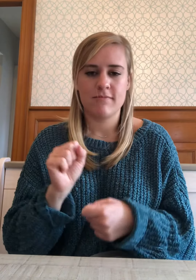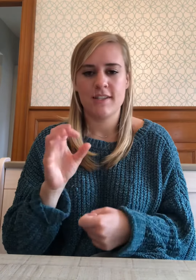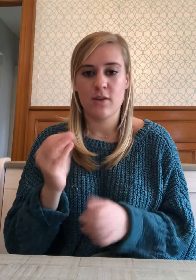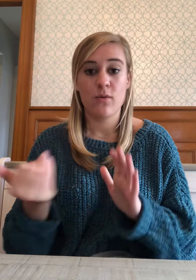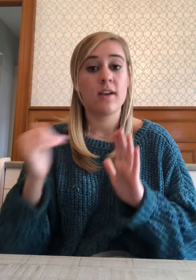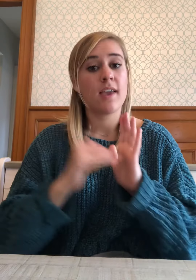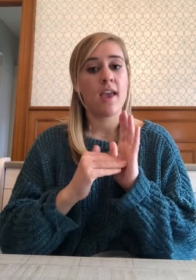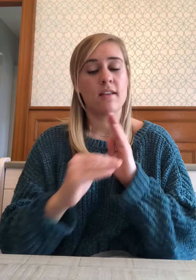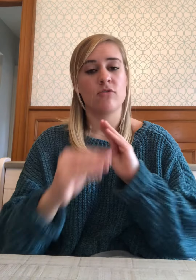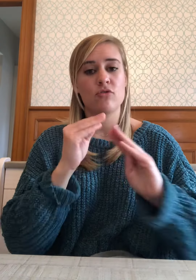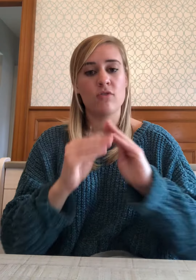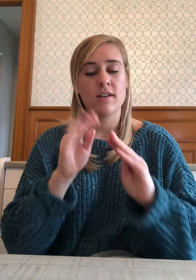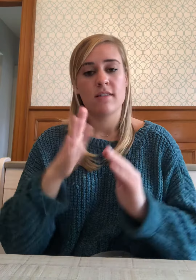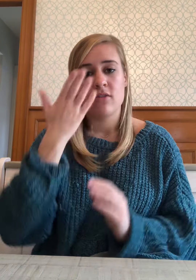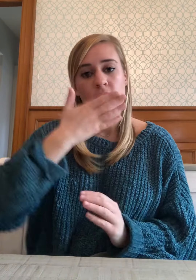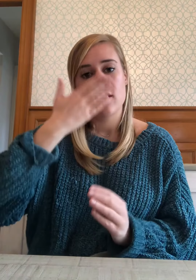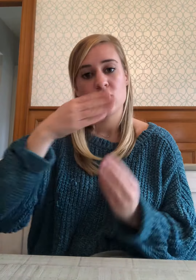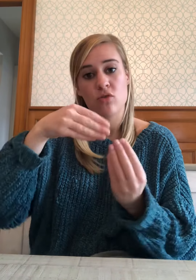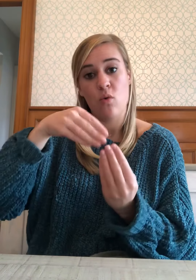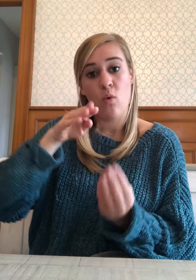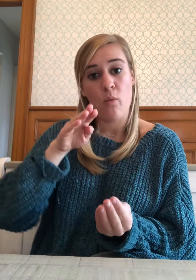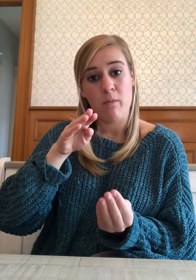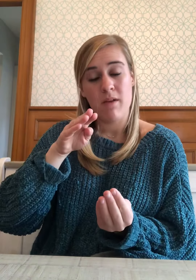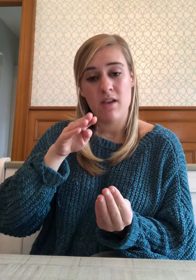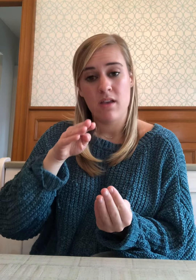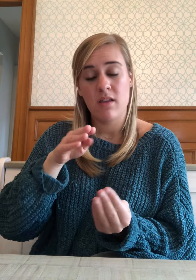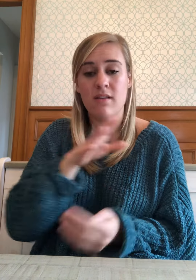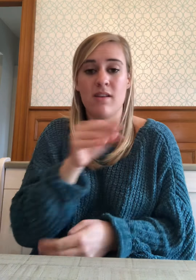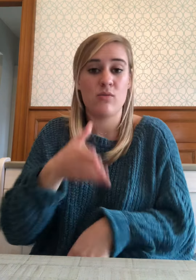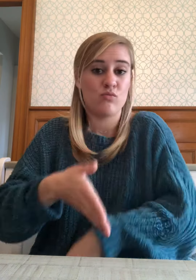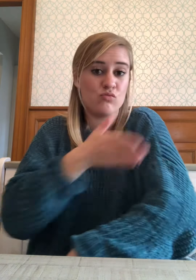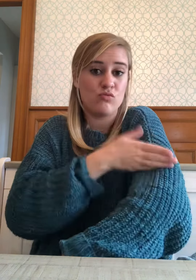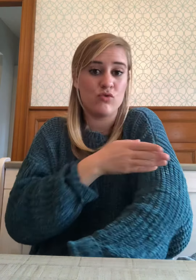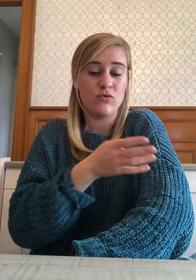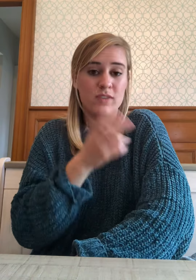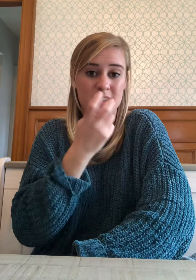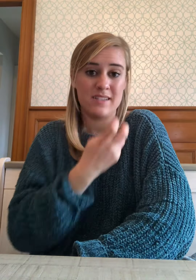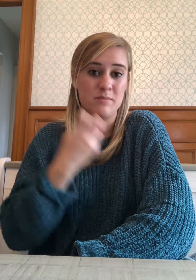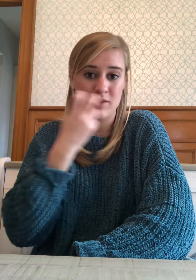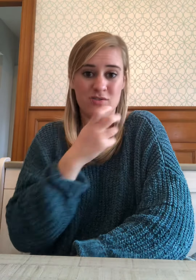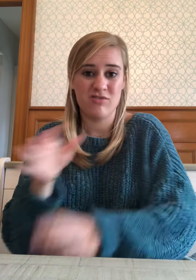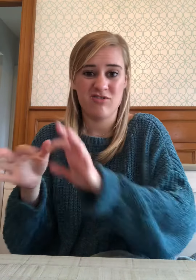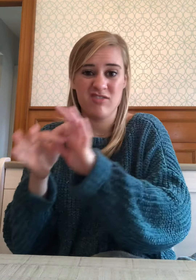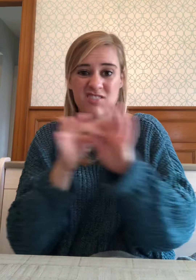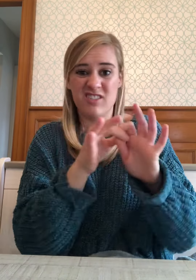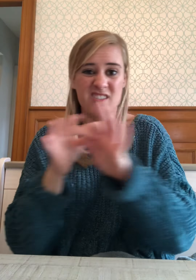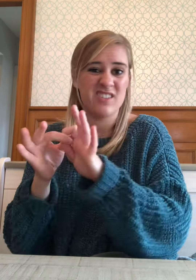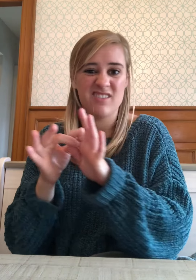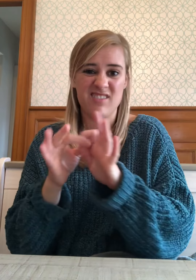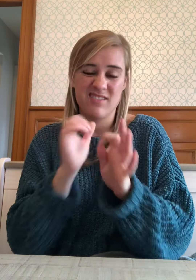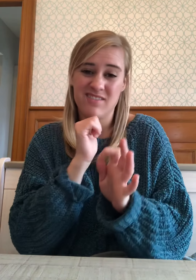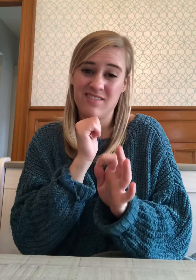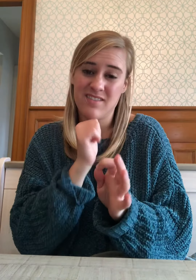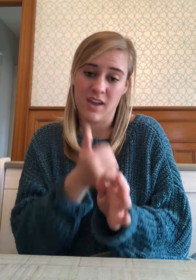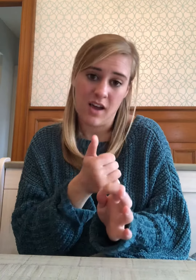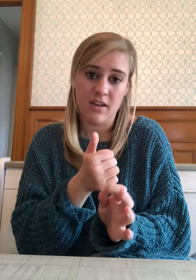correcting anterior open bites, improving speech are best with anterior open bites.